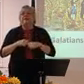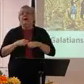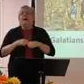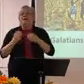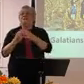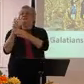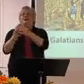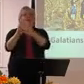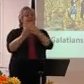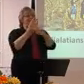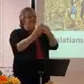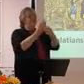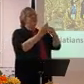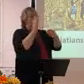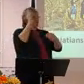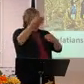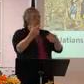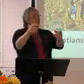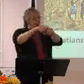Spring.